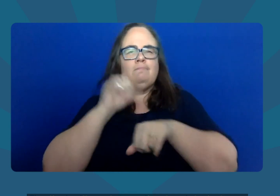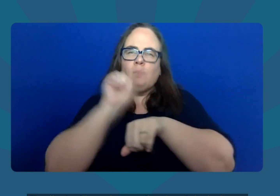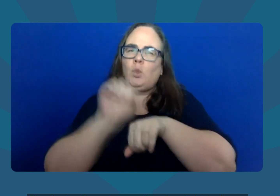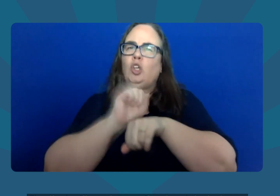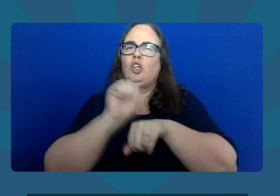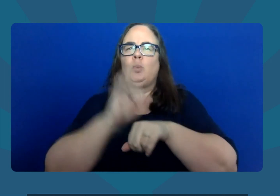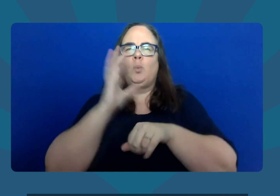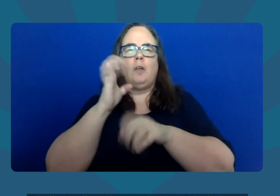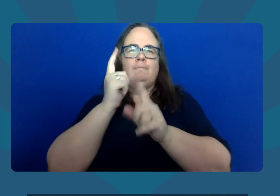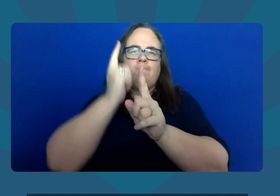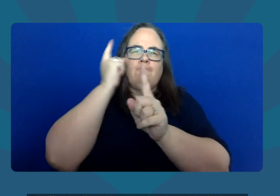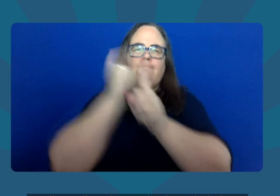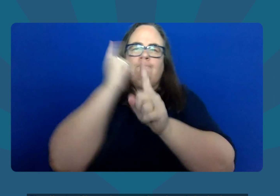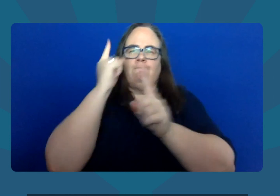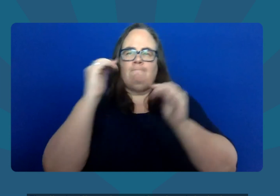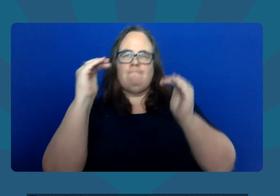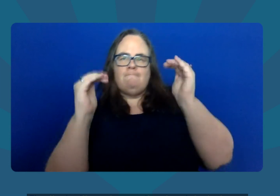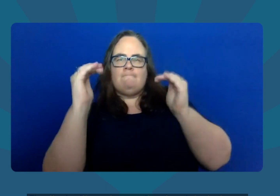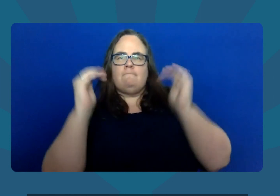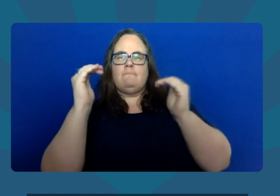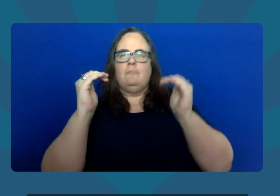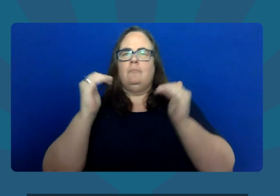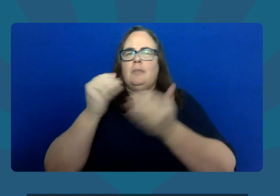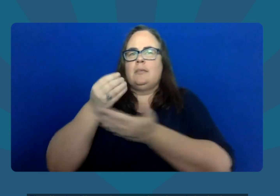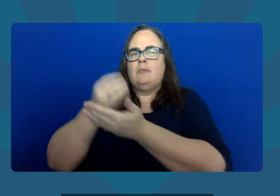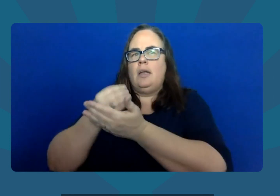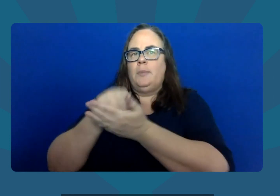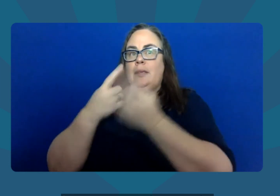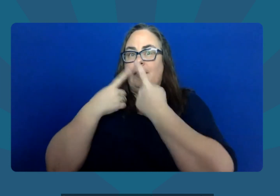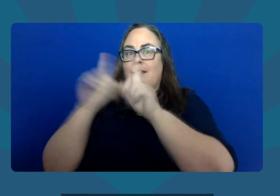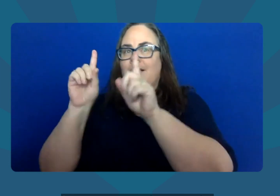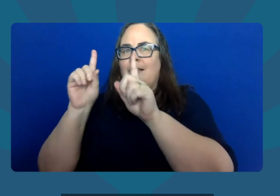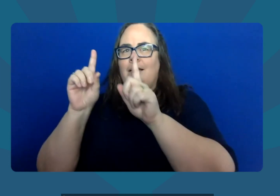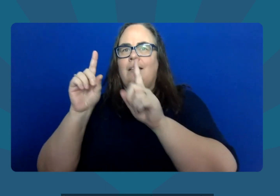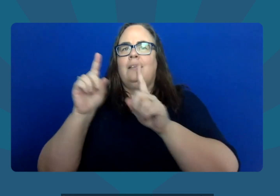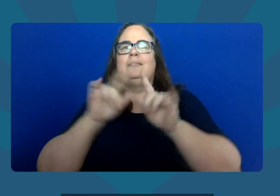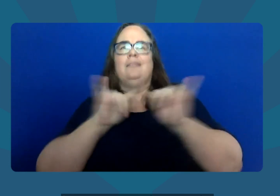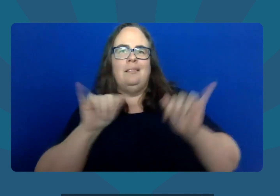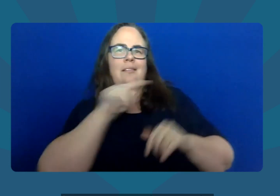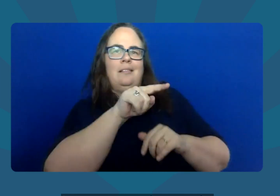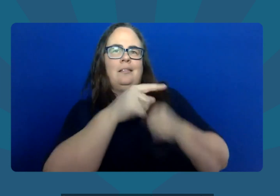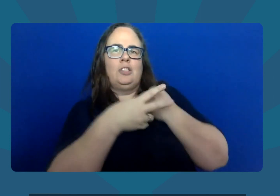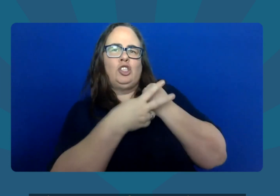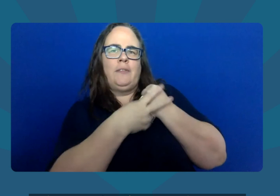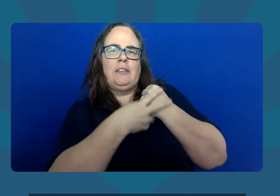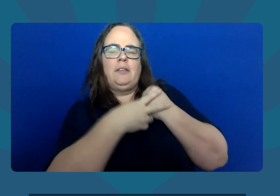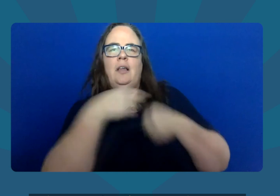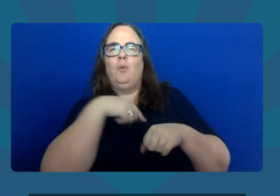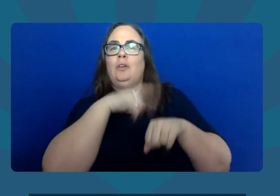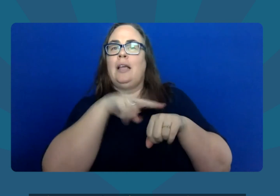Finally, I will work to strike the right balance between economic prosperity